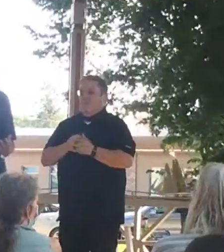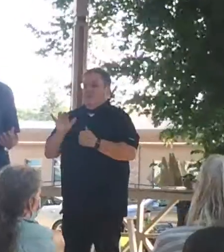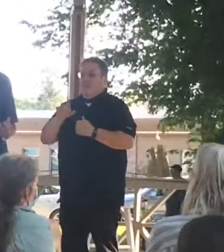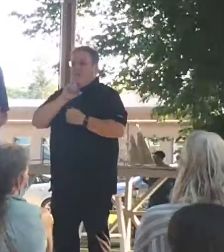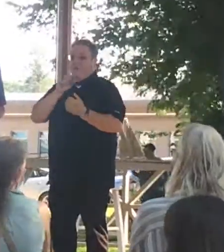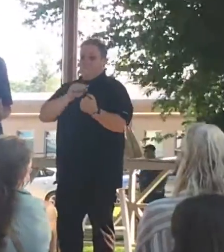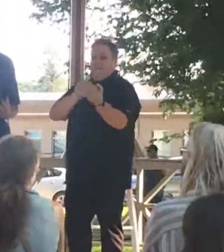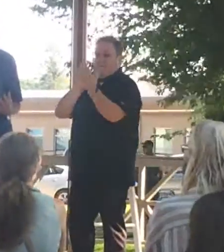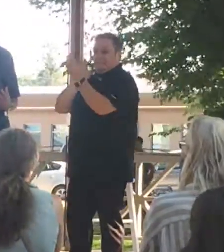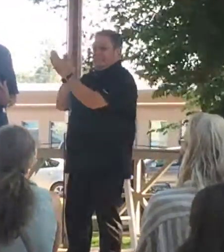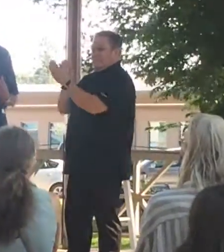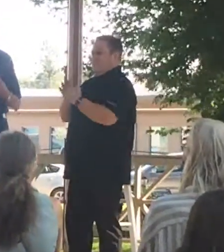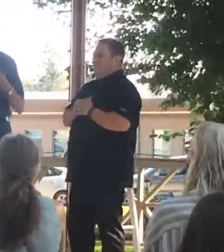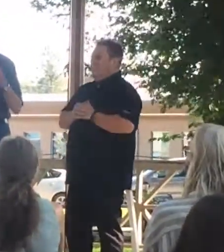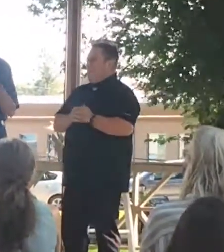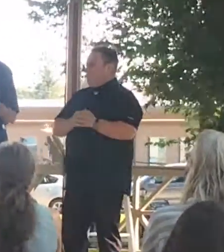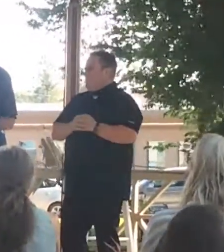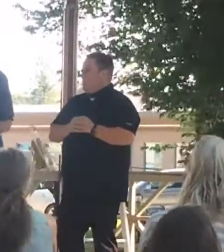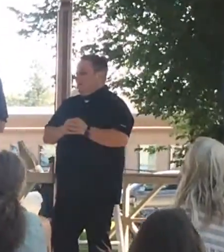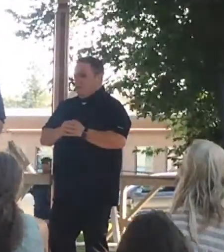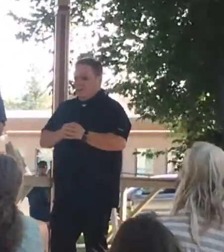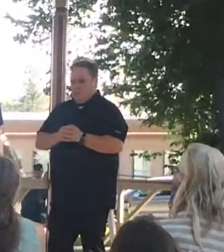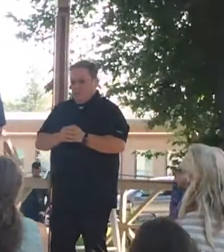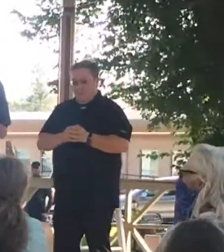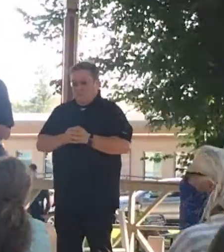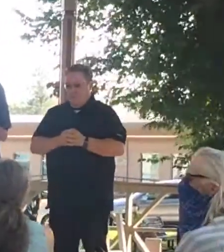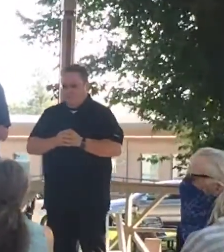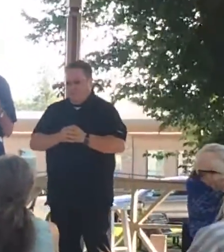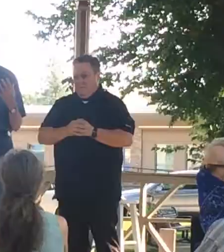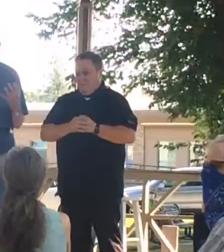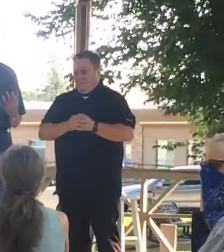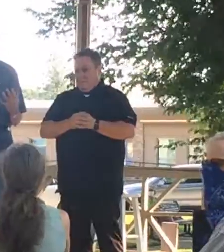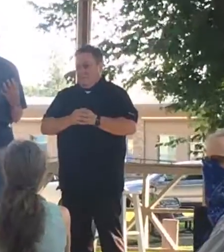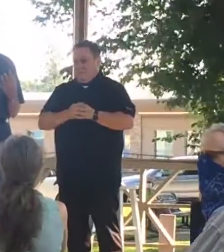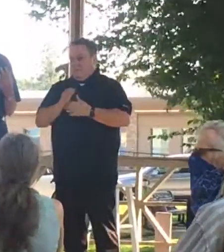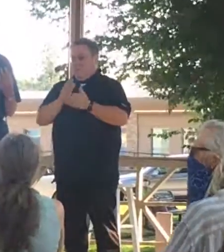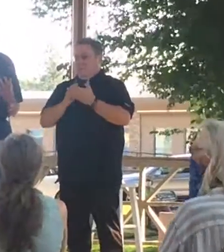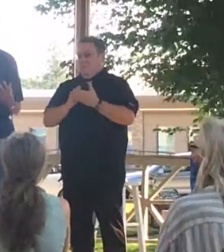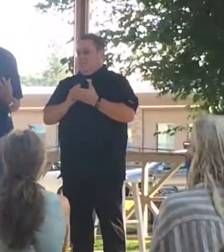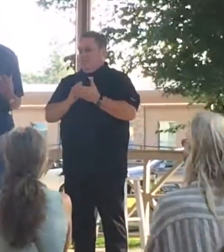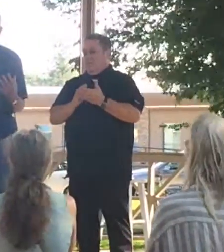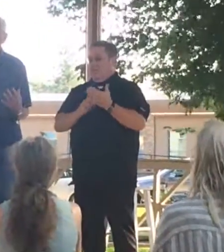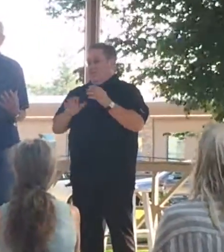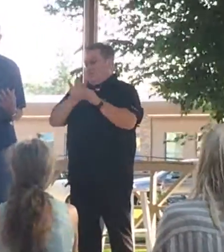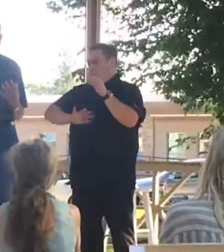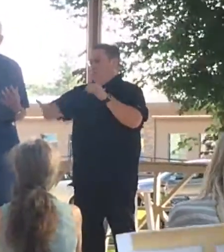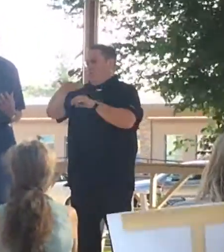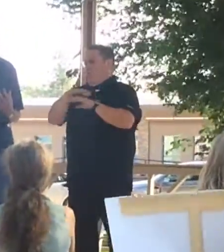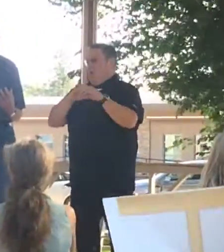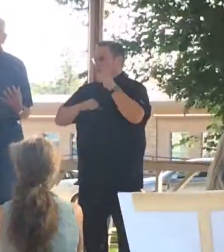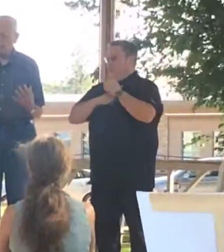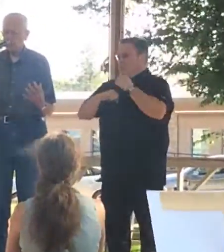are faced. And to see them as part of the overall